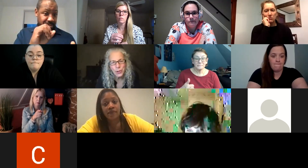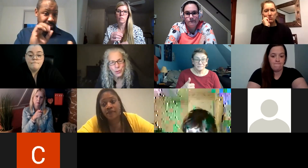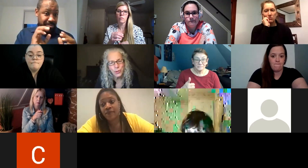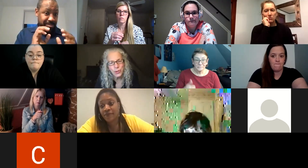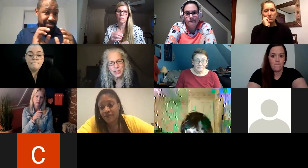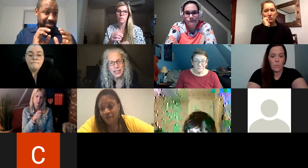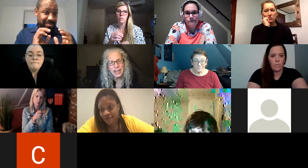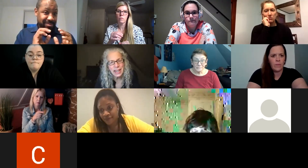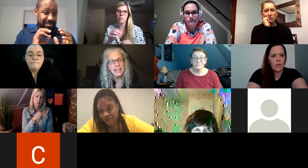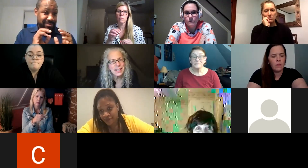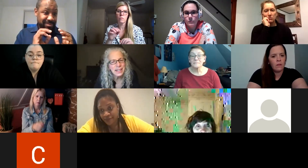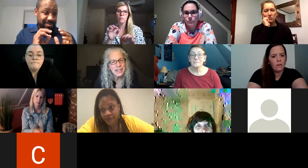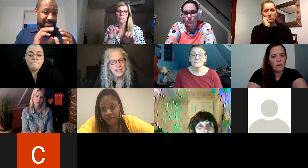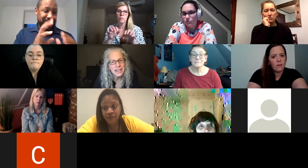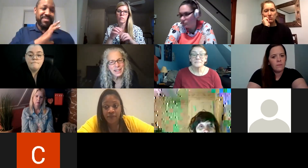you saying yes?